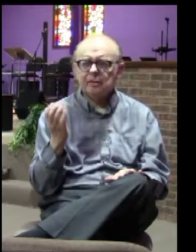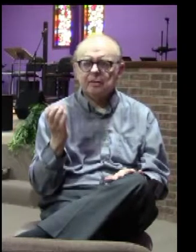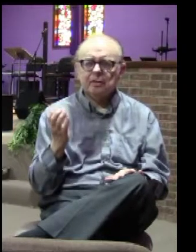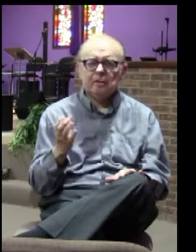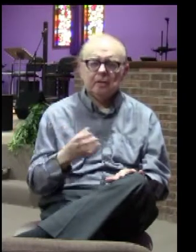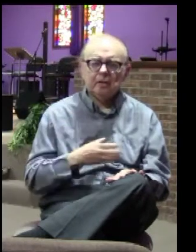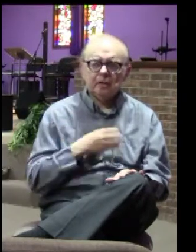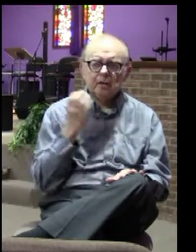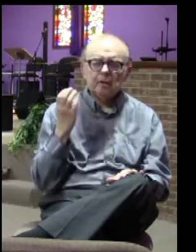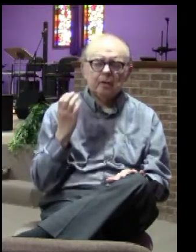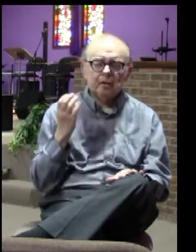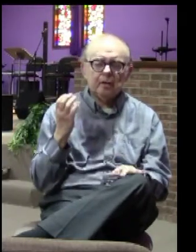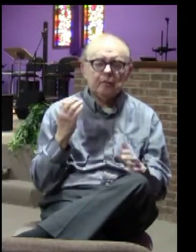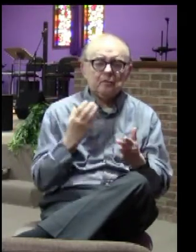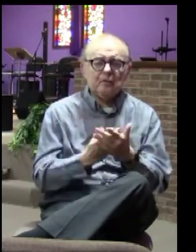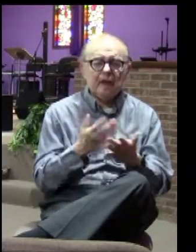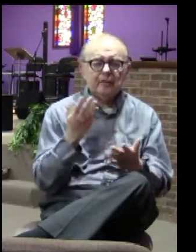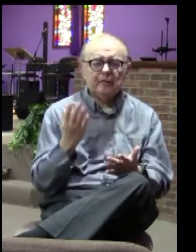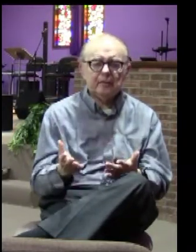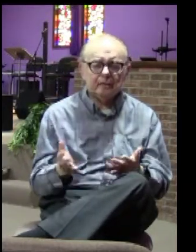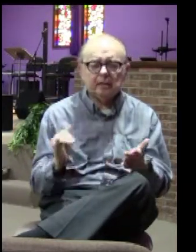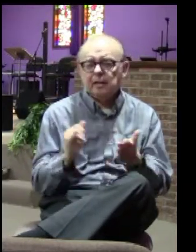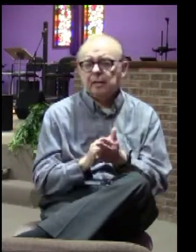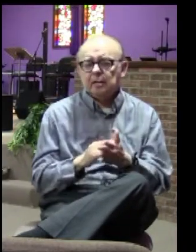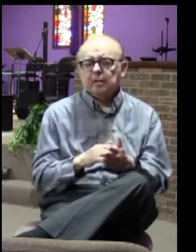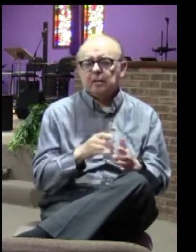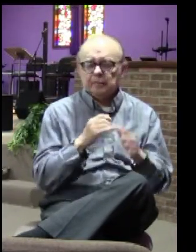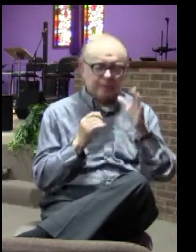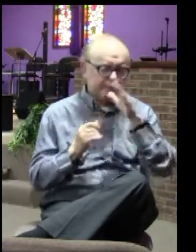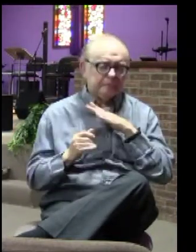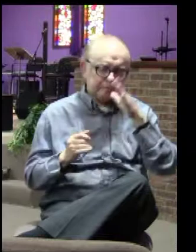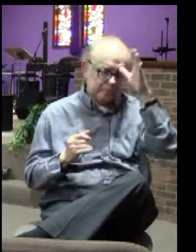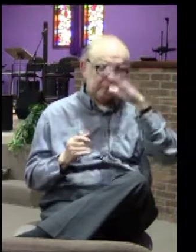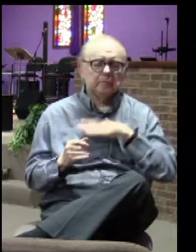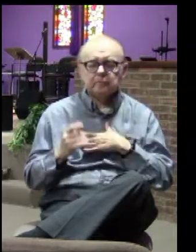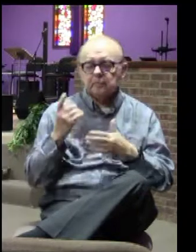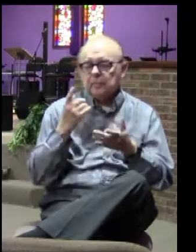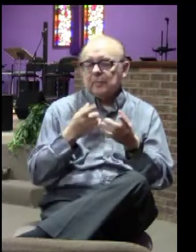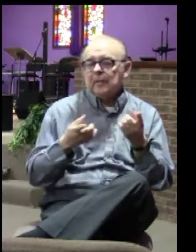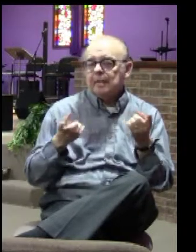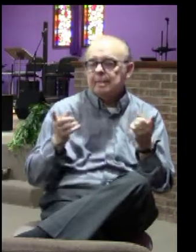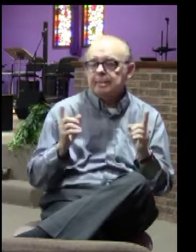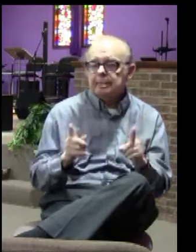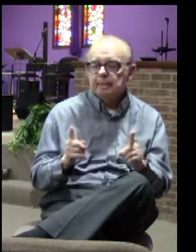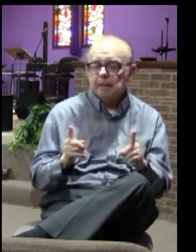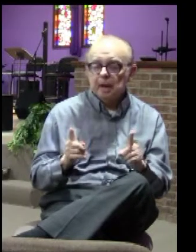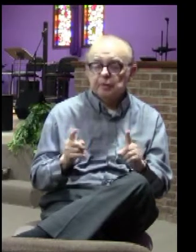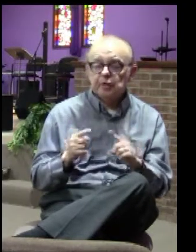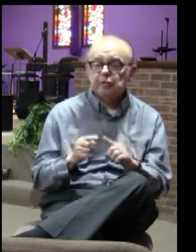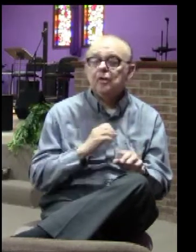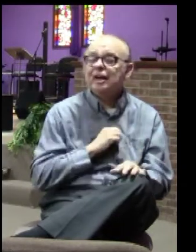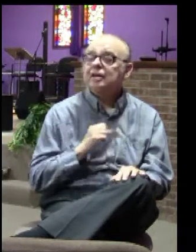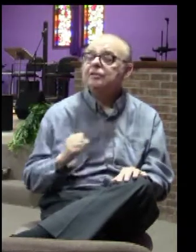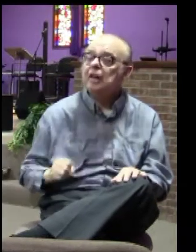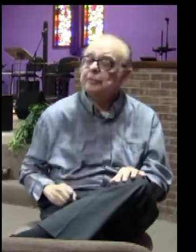The anger has gotten there. This, ladies and gentlemen, is what happened to Samson.